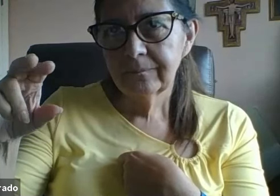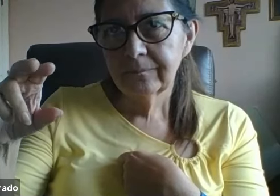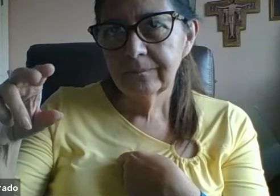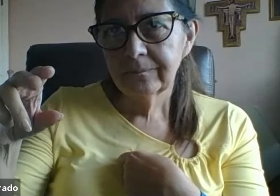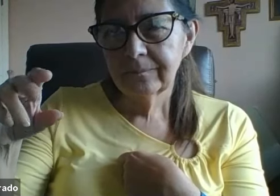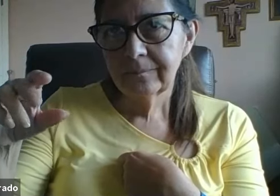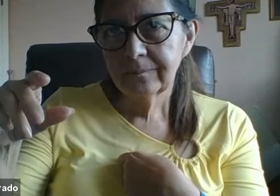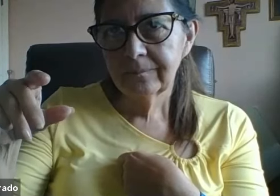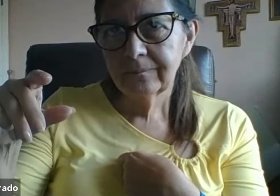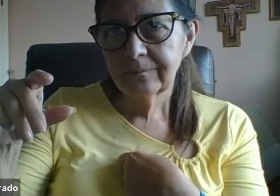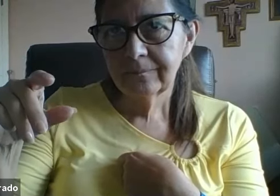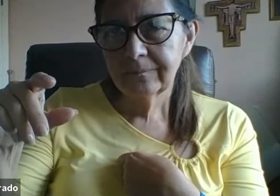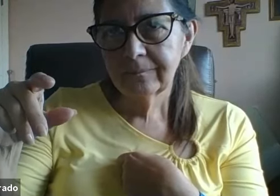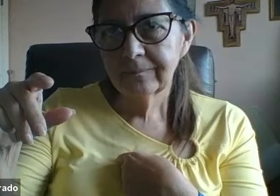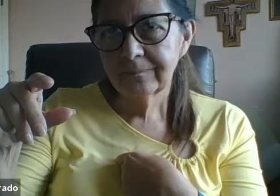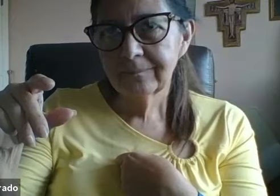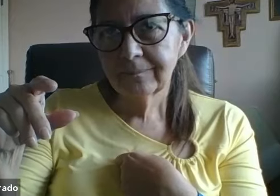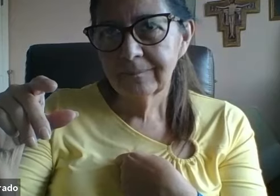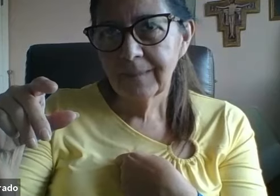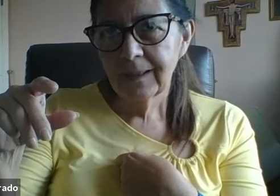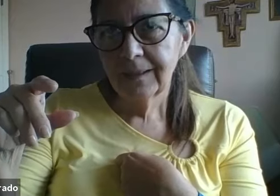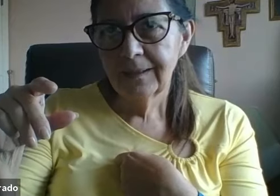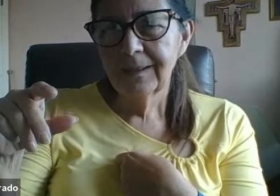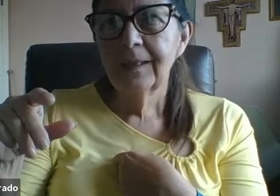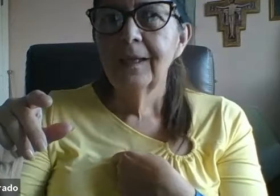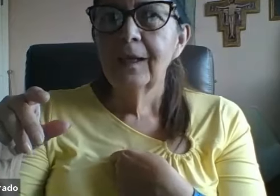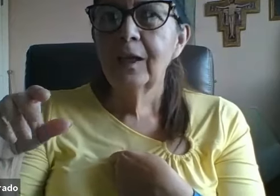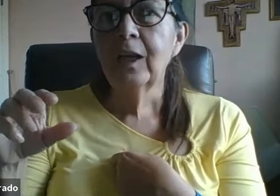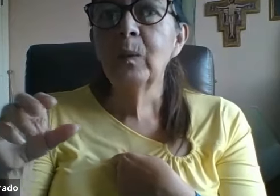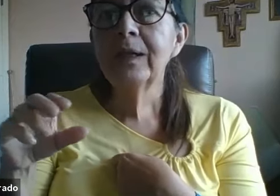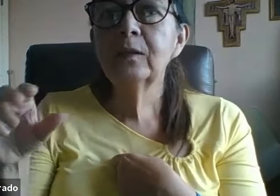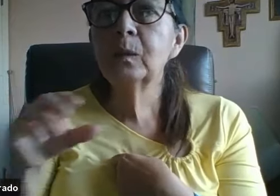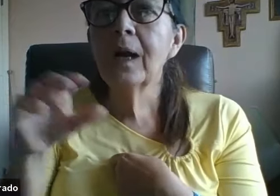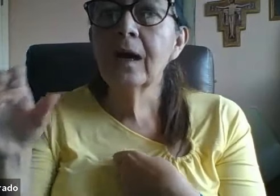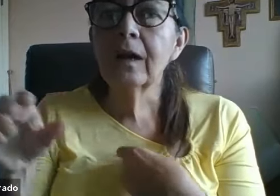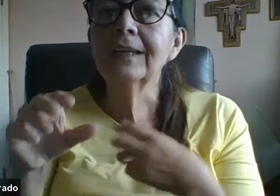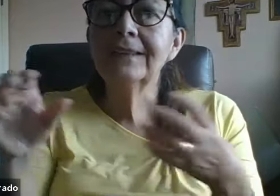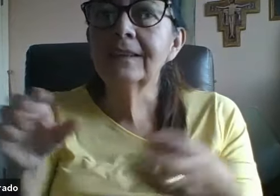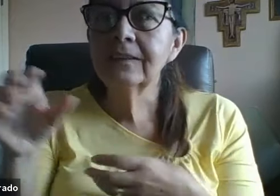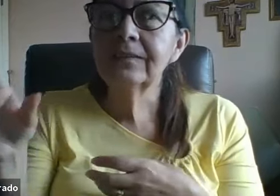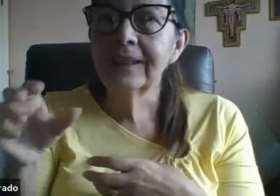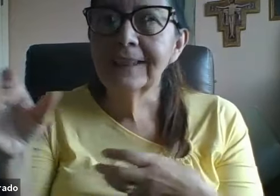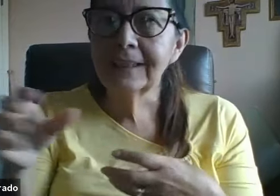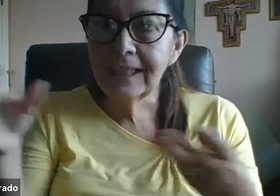RACHEL. Project Rachel. can we do our identifying